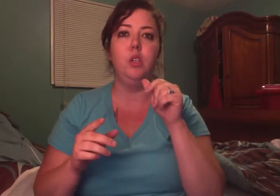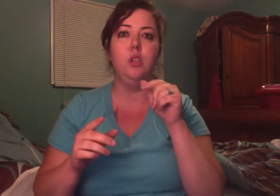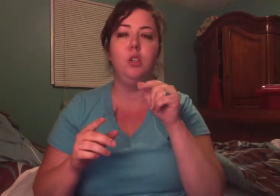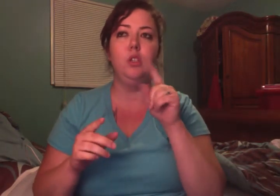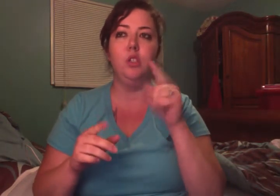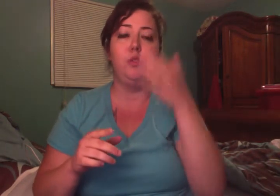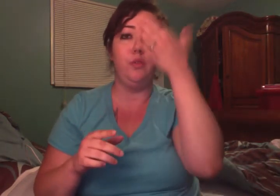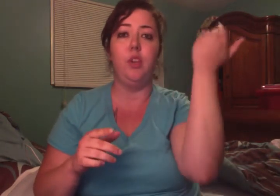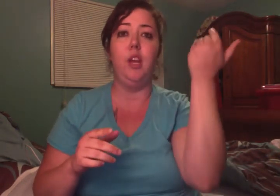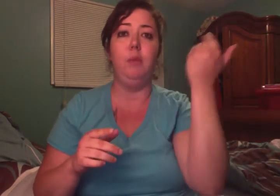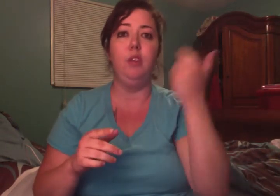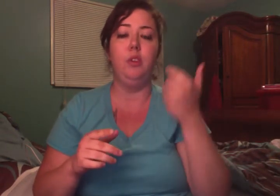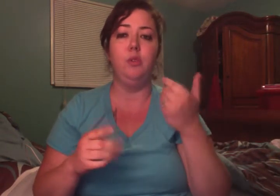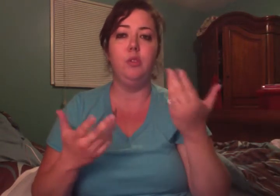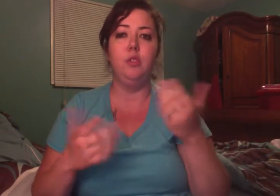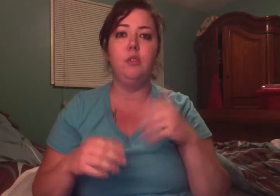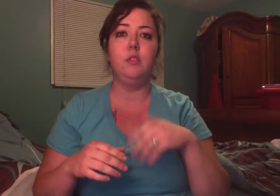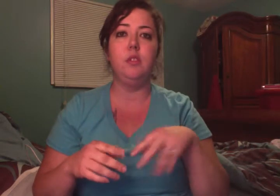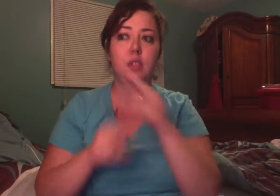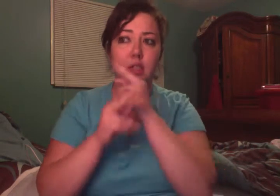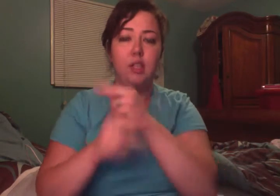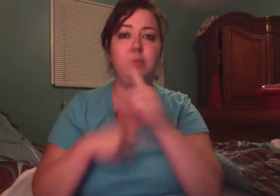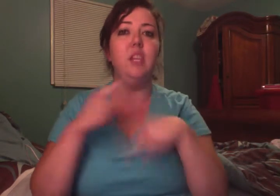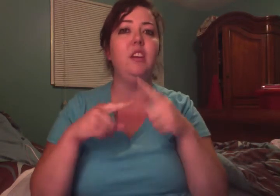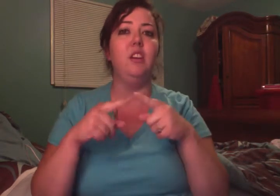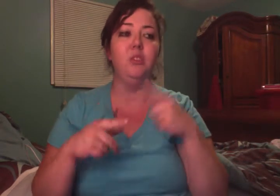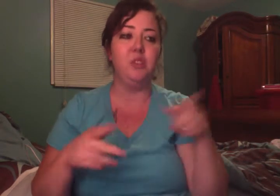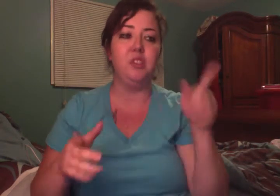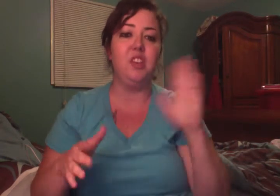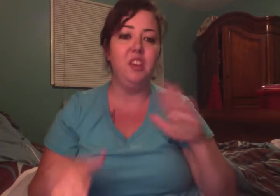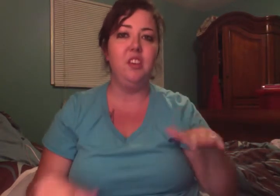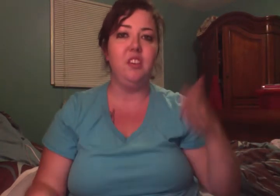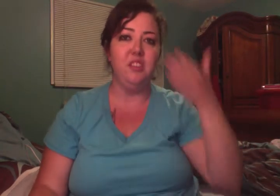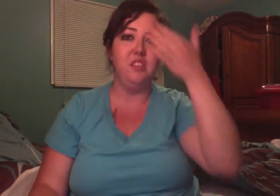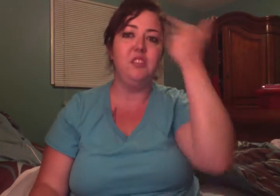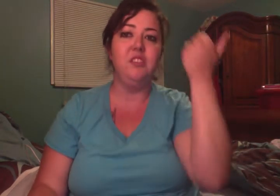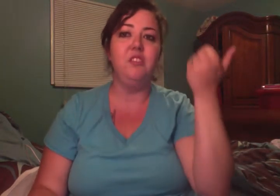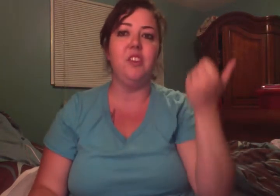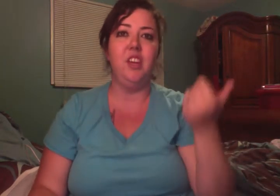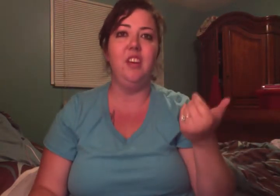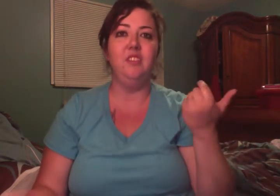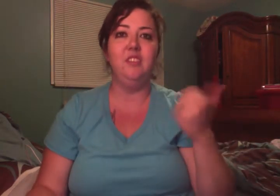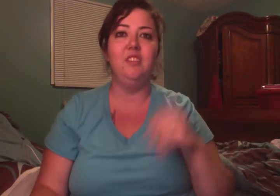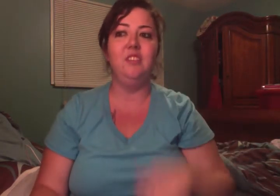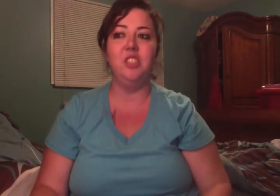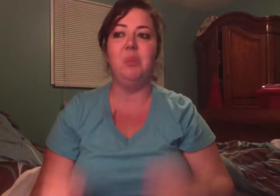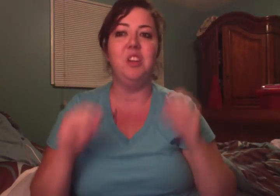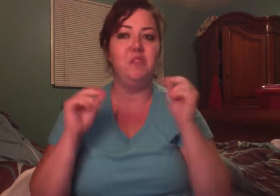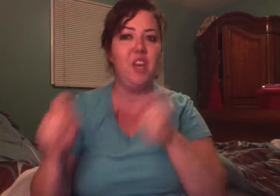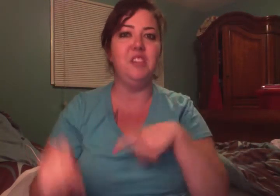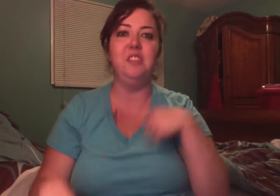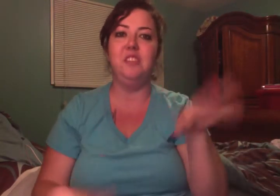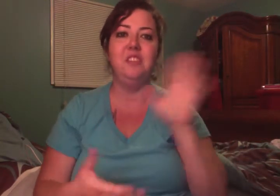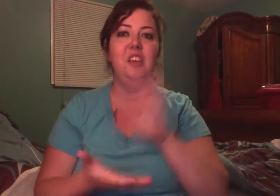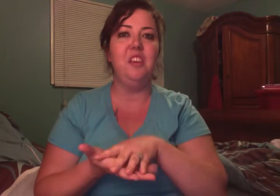just forget about those. Keep signing all those because kids forget just about as fast as they